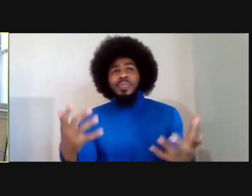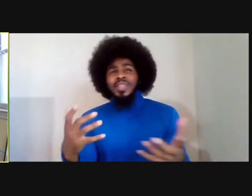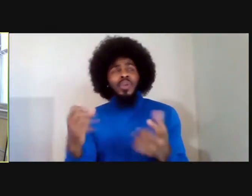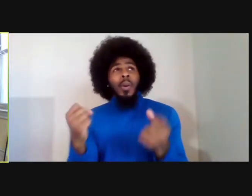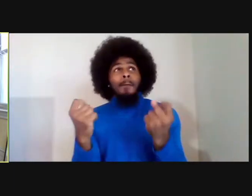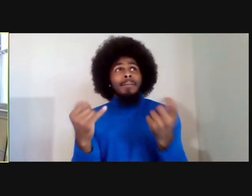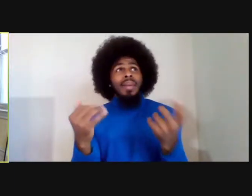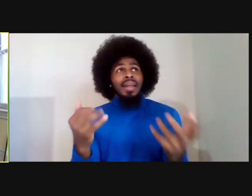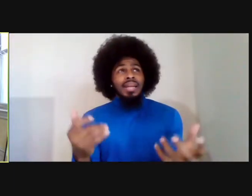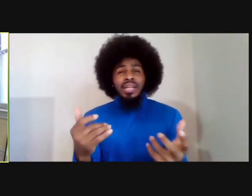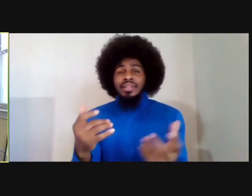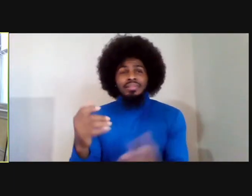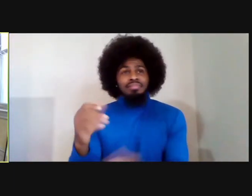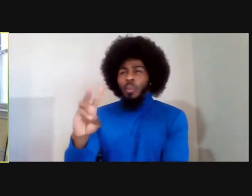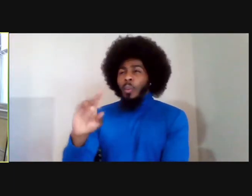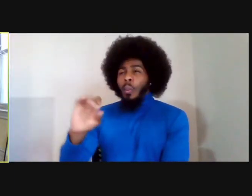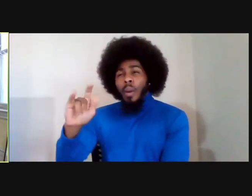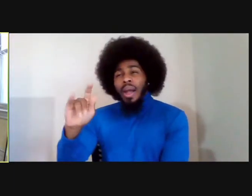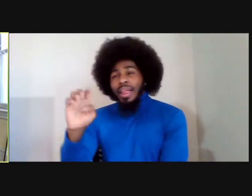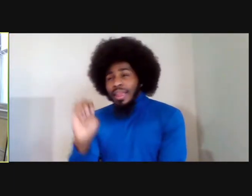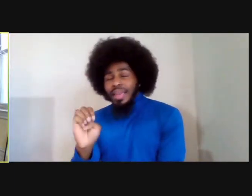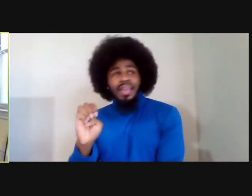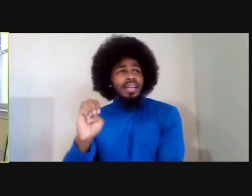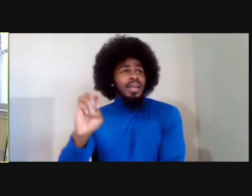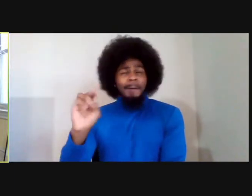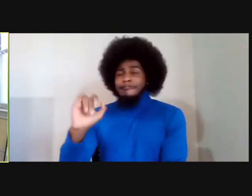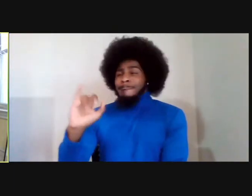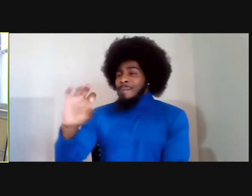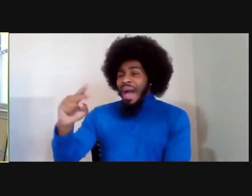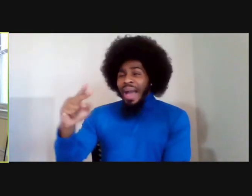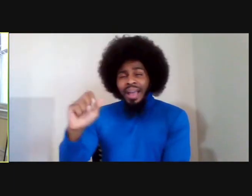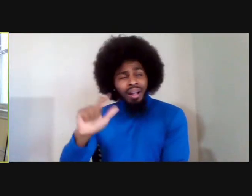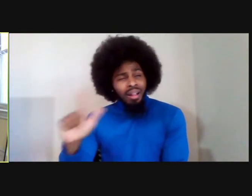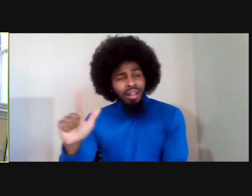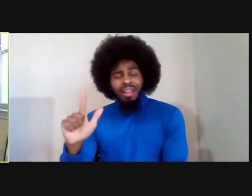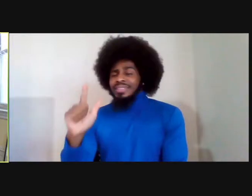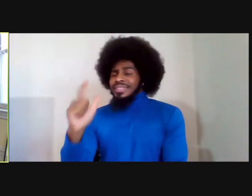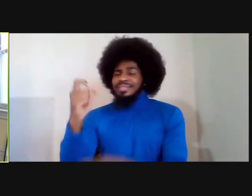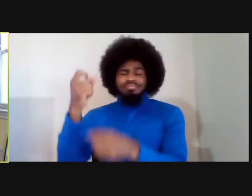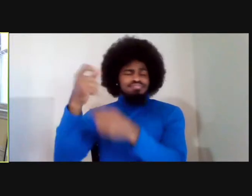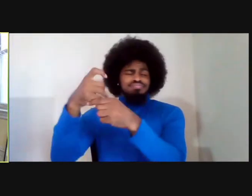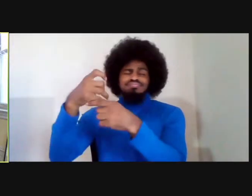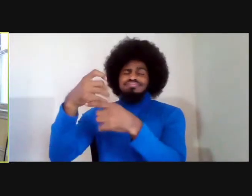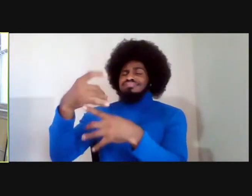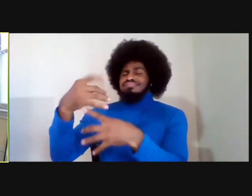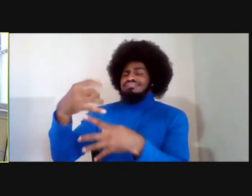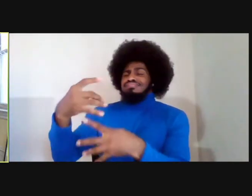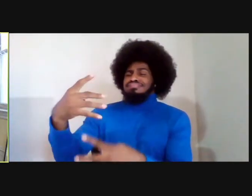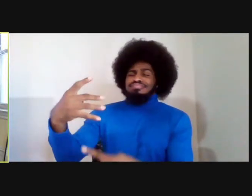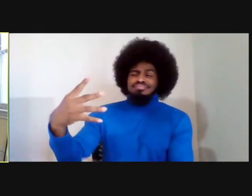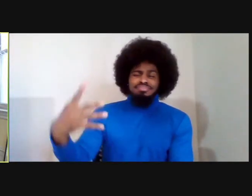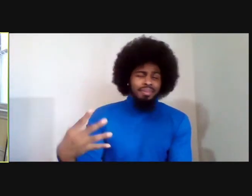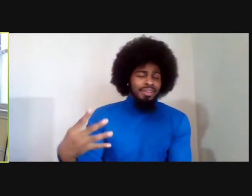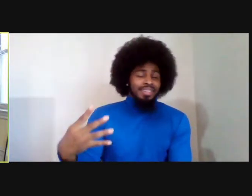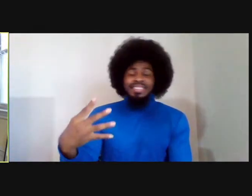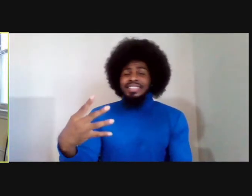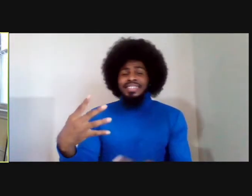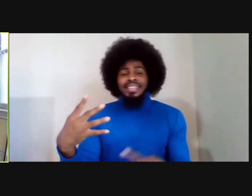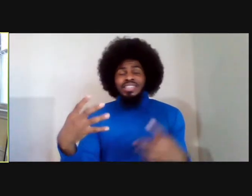Rutherford, Willie Michael, Mary Jones, John Williams, Isabel Edwards, Isaac Ford, Millie Johnson, Gayton